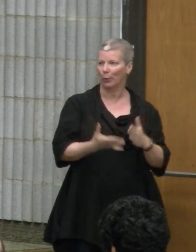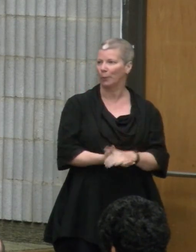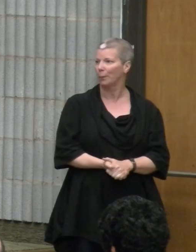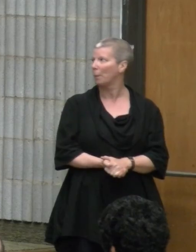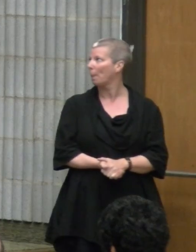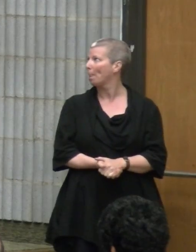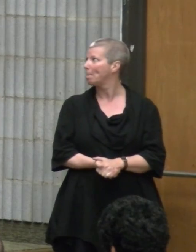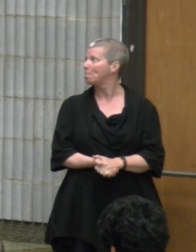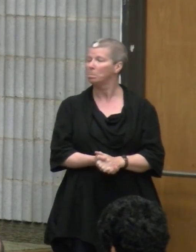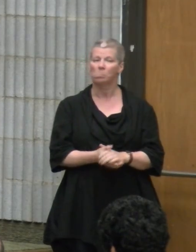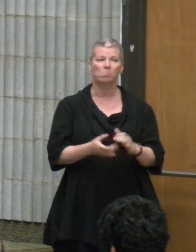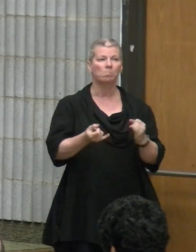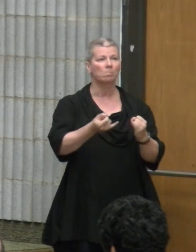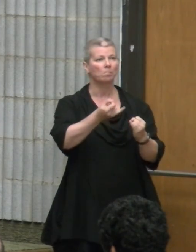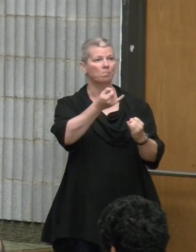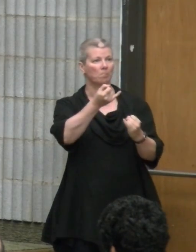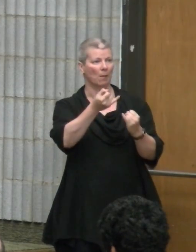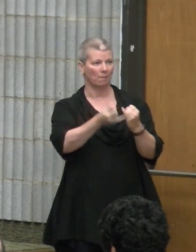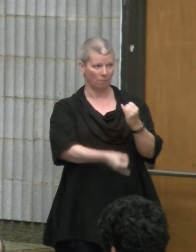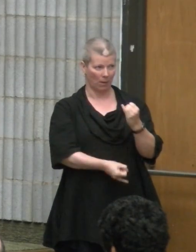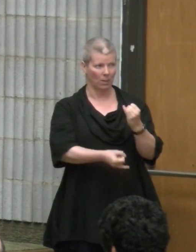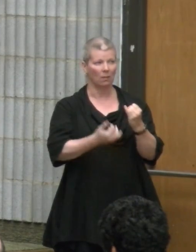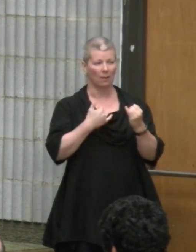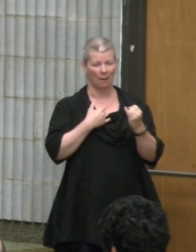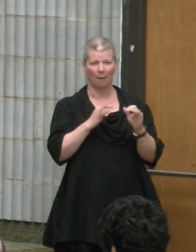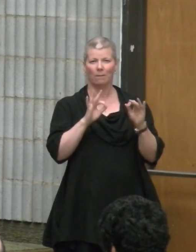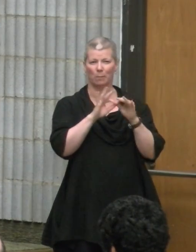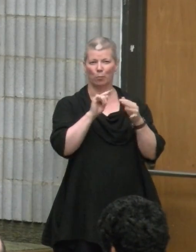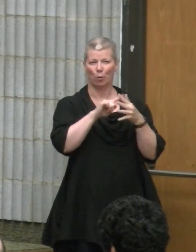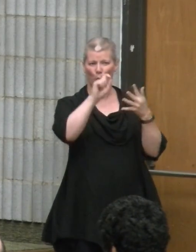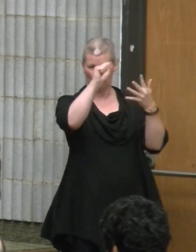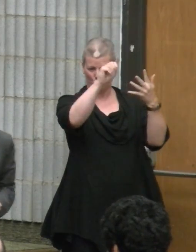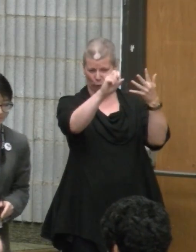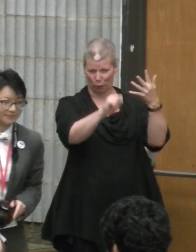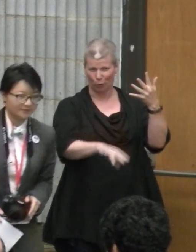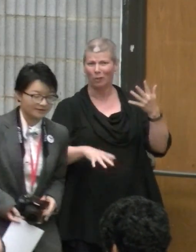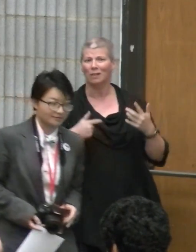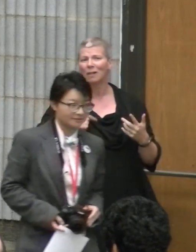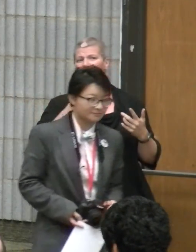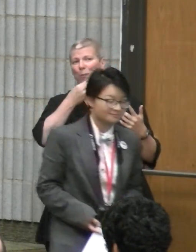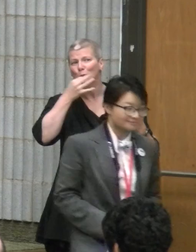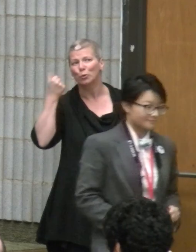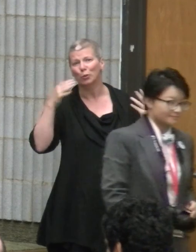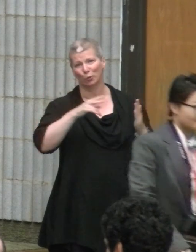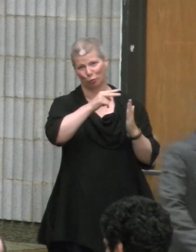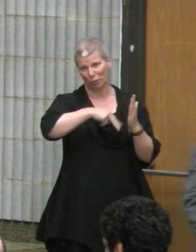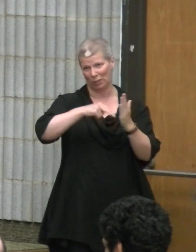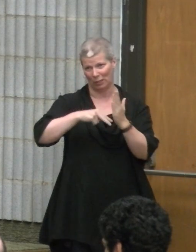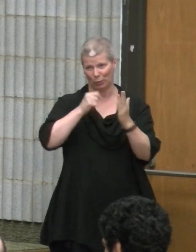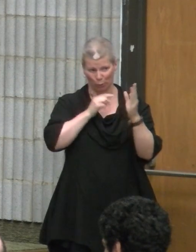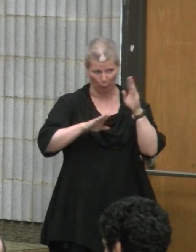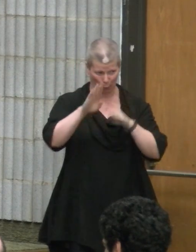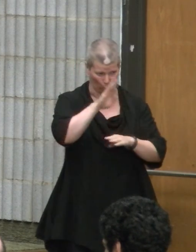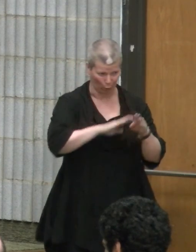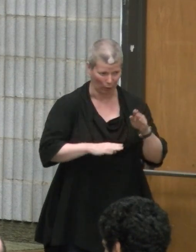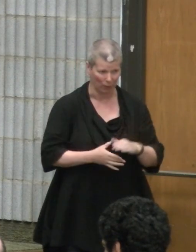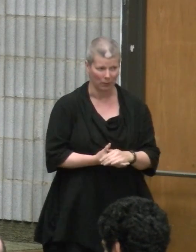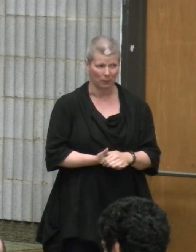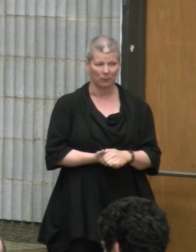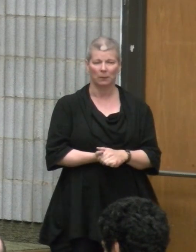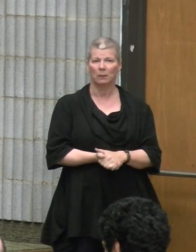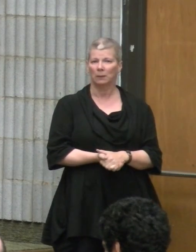And so finally, we have some key considerations, and I'm almost done reading, so don't worry.